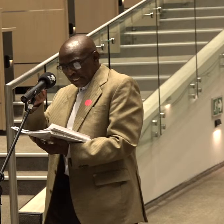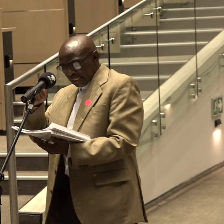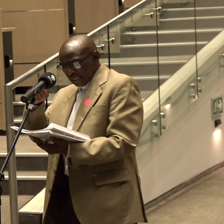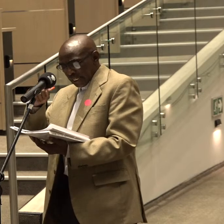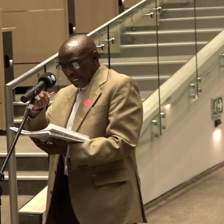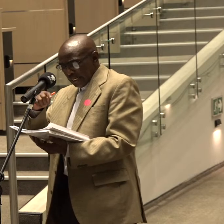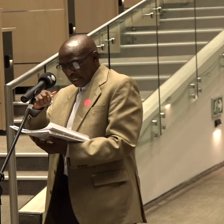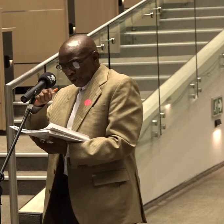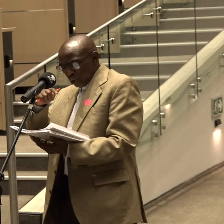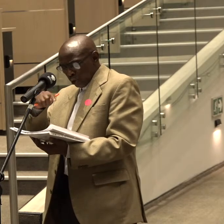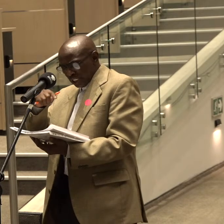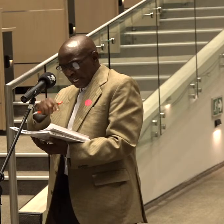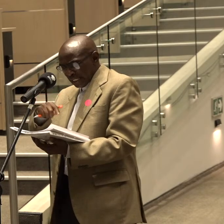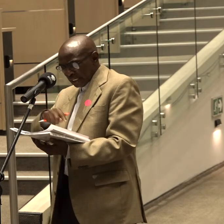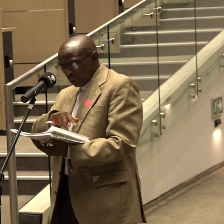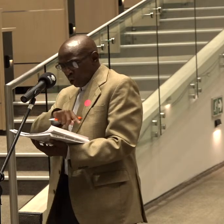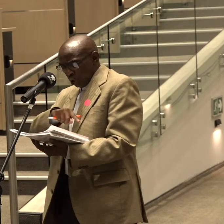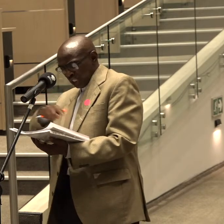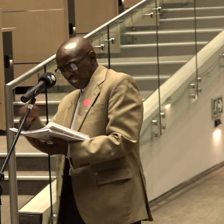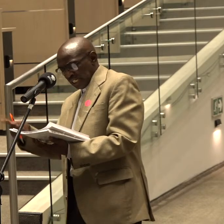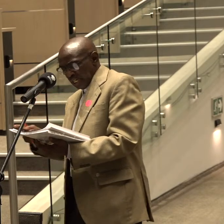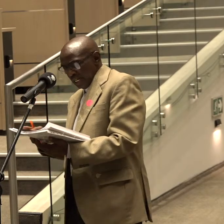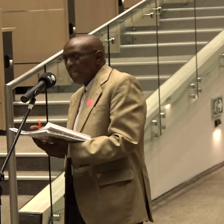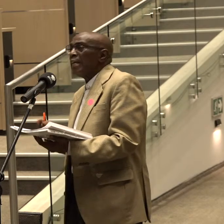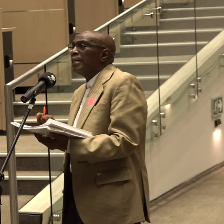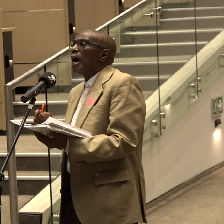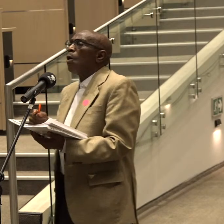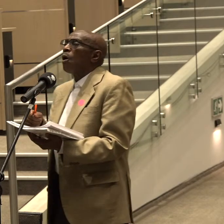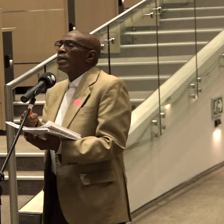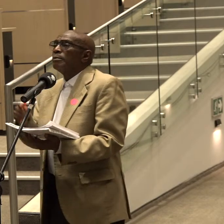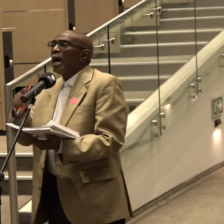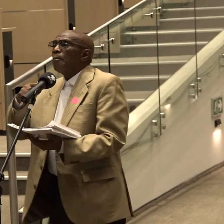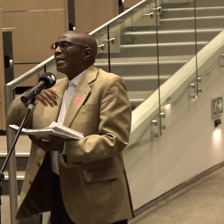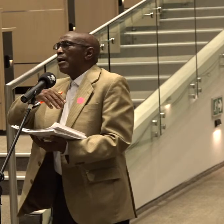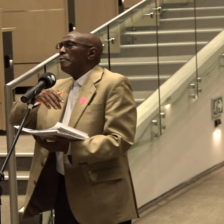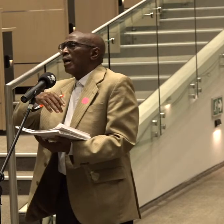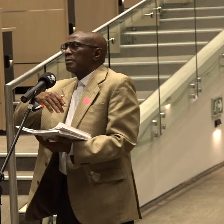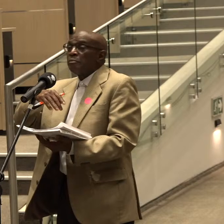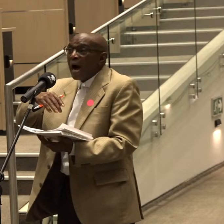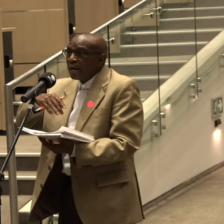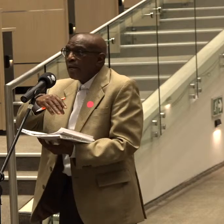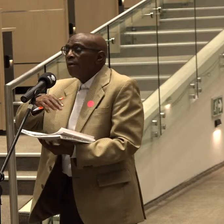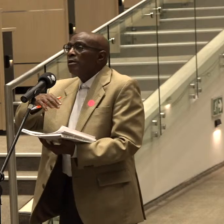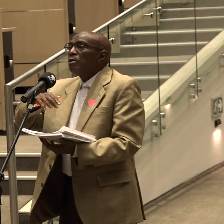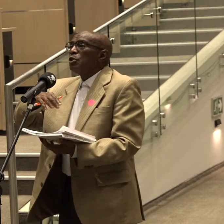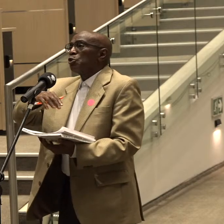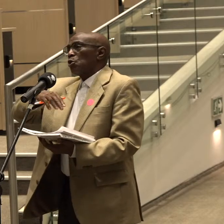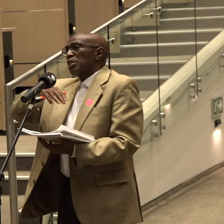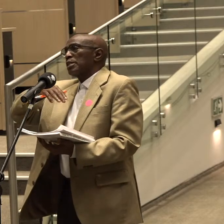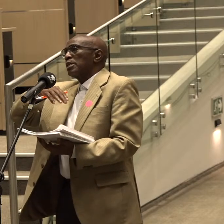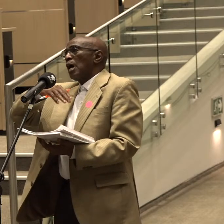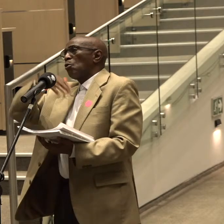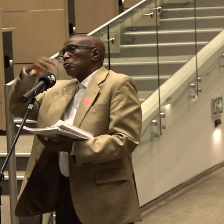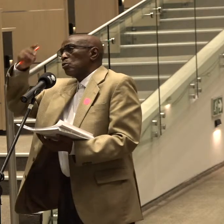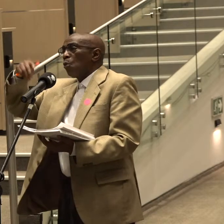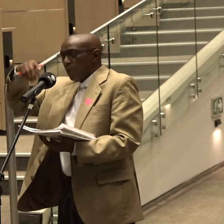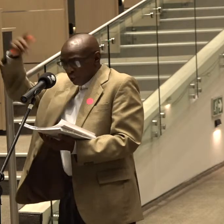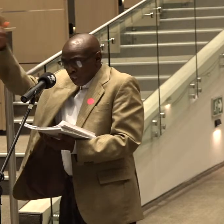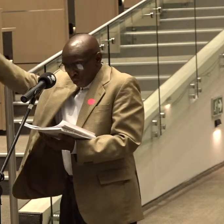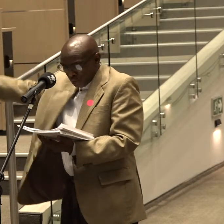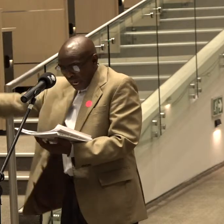there is this strained good stream that process in our in Amanda Park which crosses